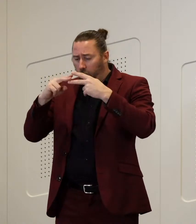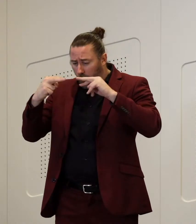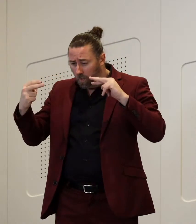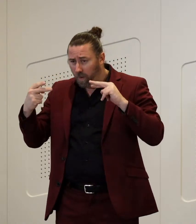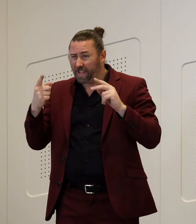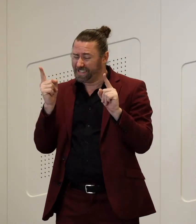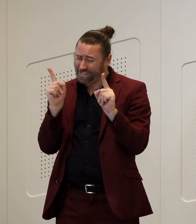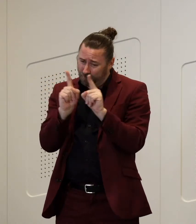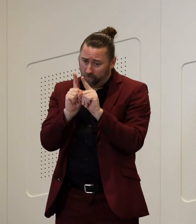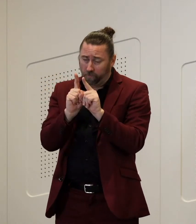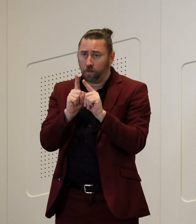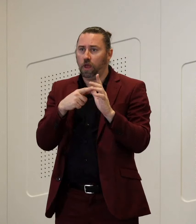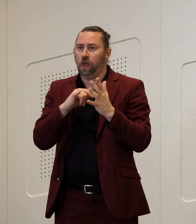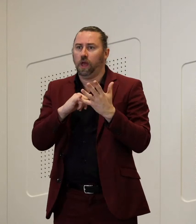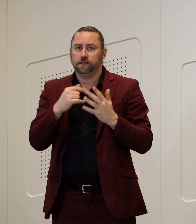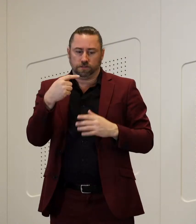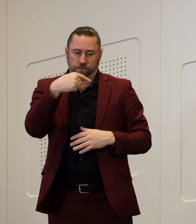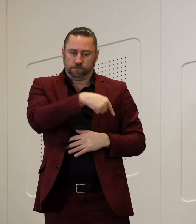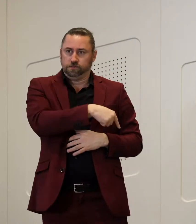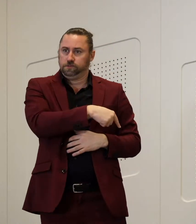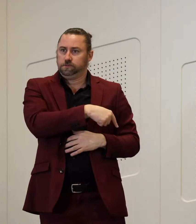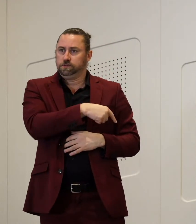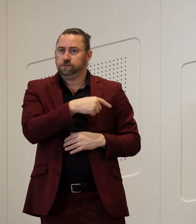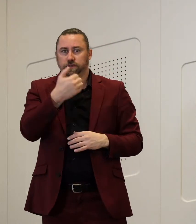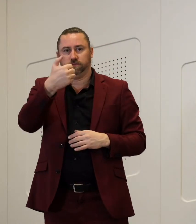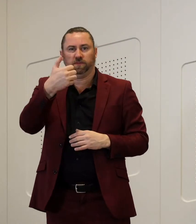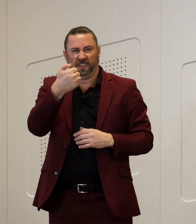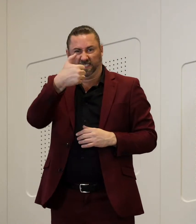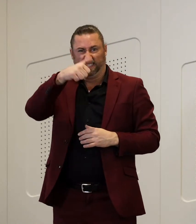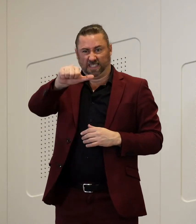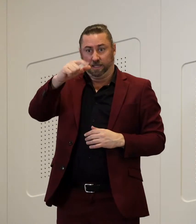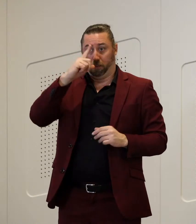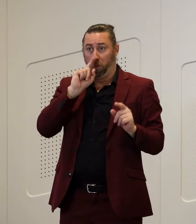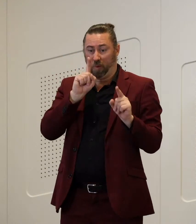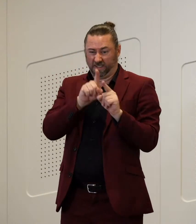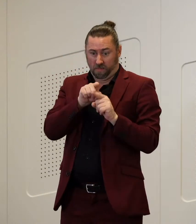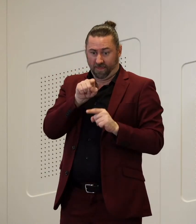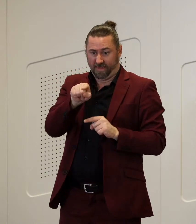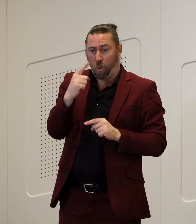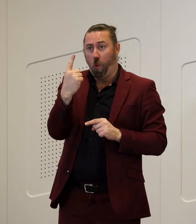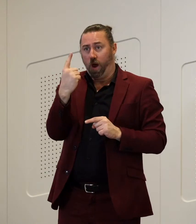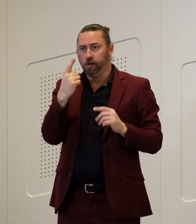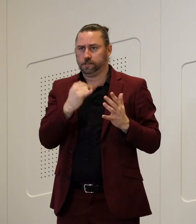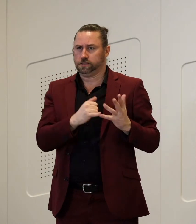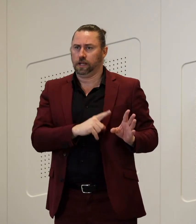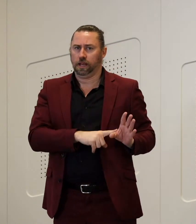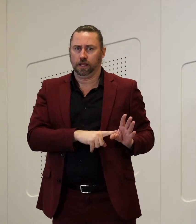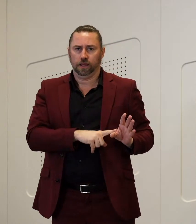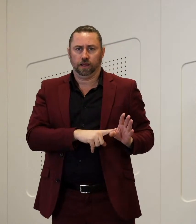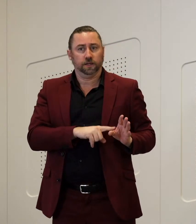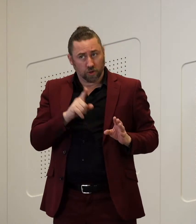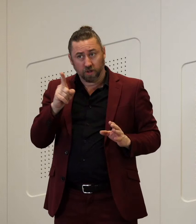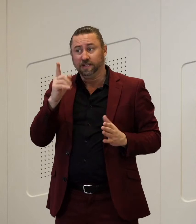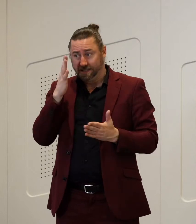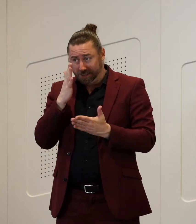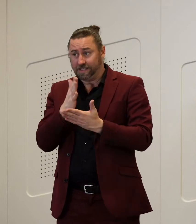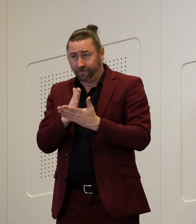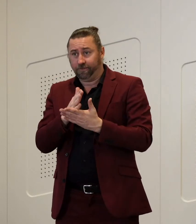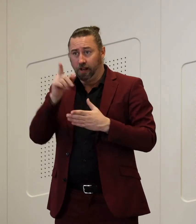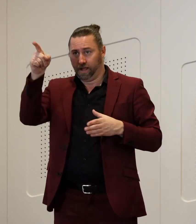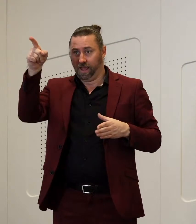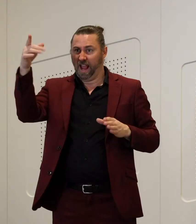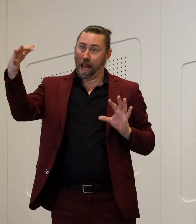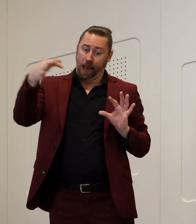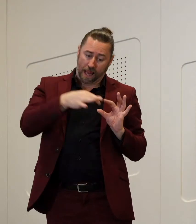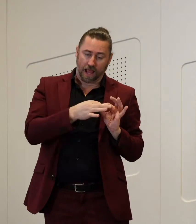around 60 sequences that are loaded on the public database that are in Sydney. So she's definitely part of that